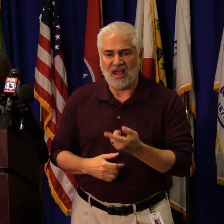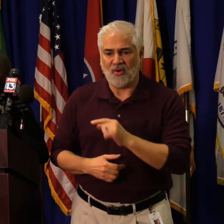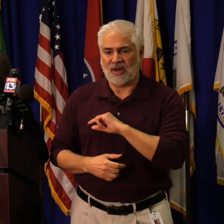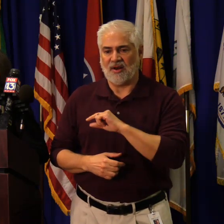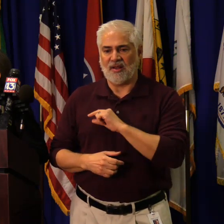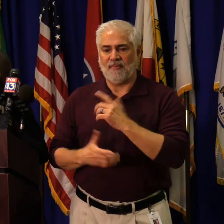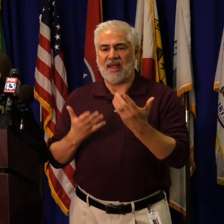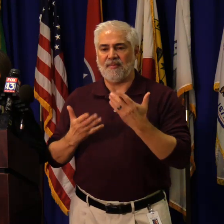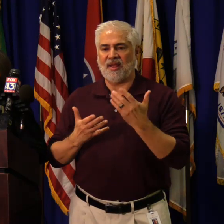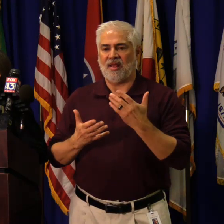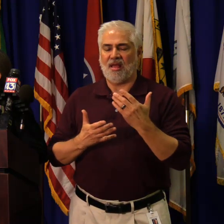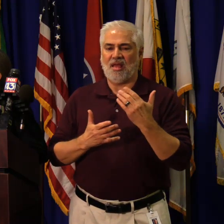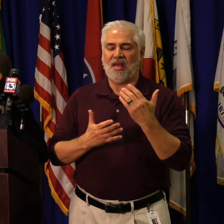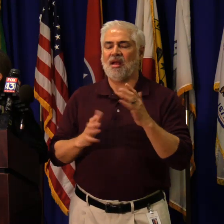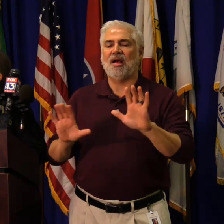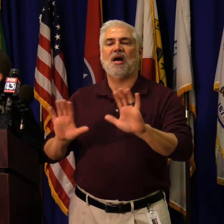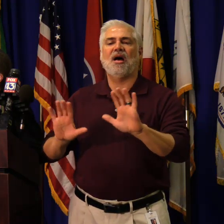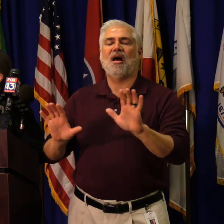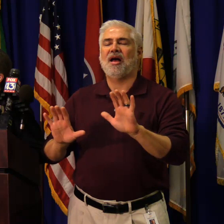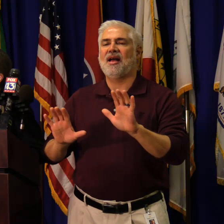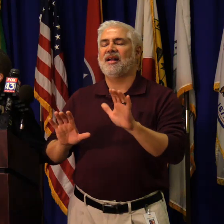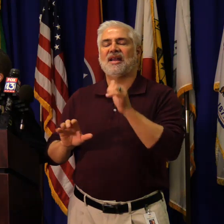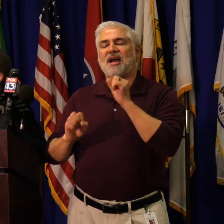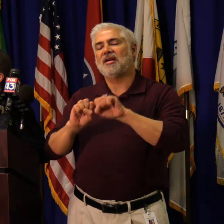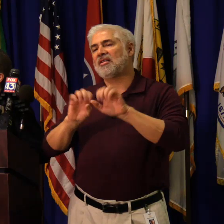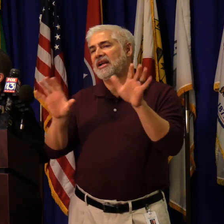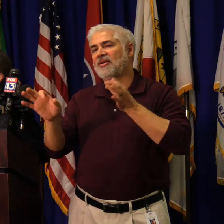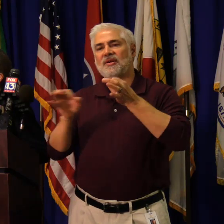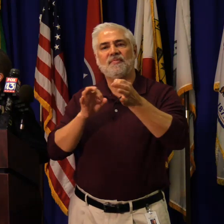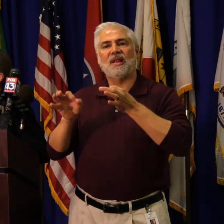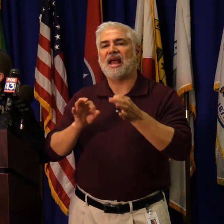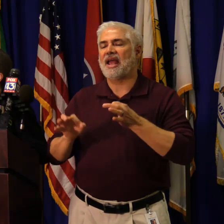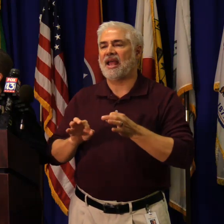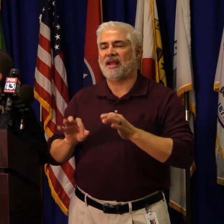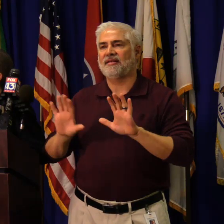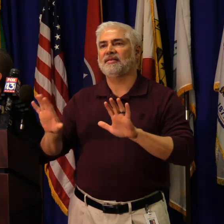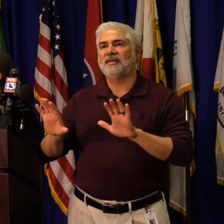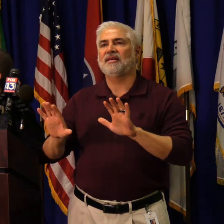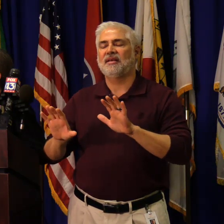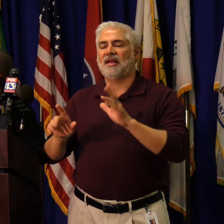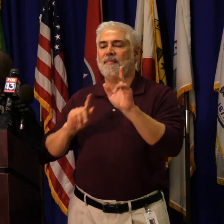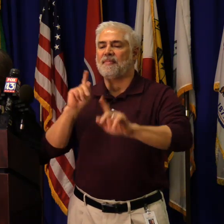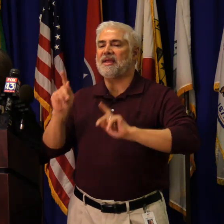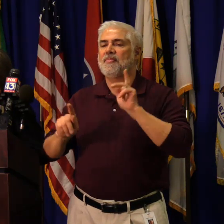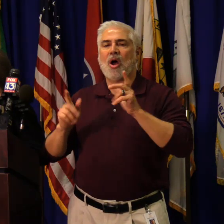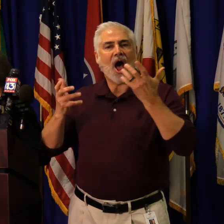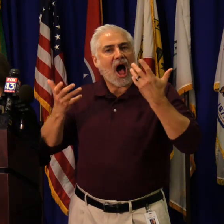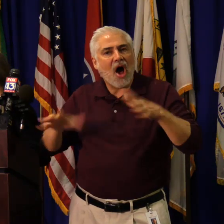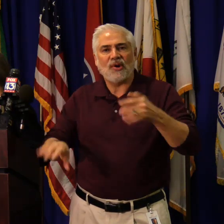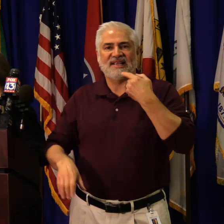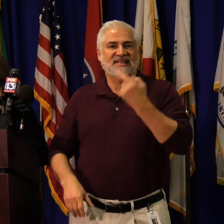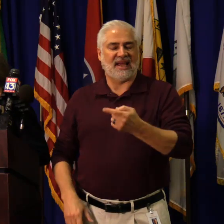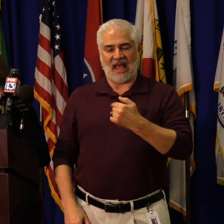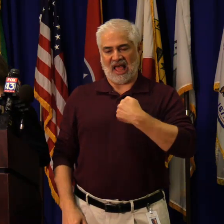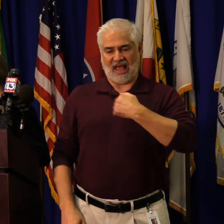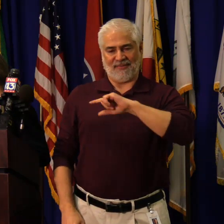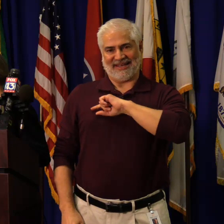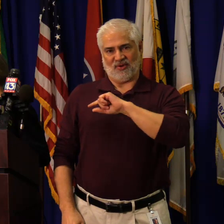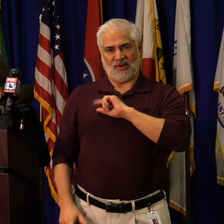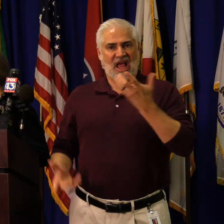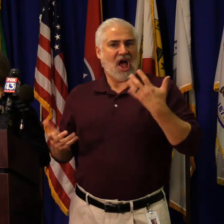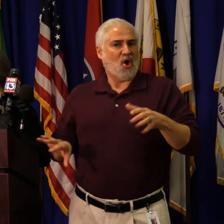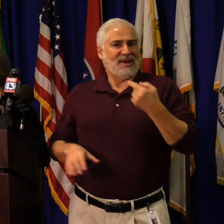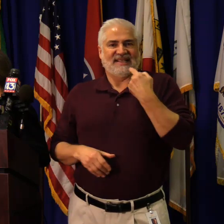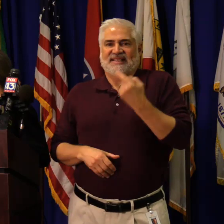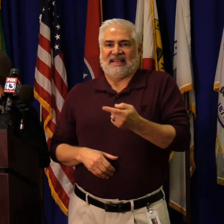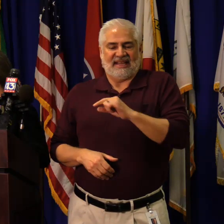might carry them around, the consequences of And a I guilty probably plea? didn't do a good job of explaining it. These are individuals who had already said, I'm guilty.